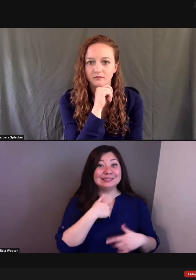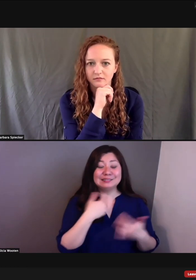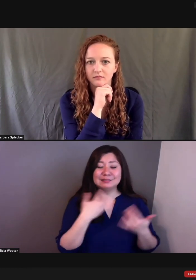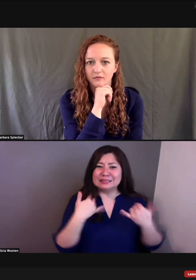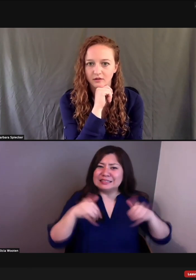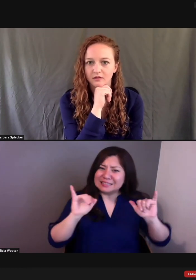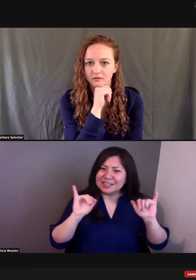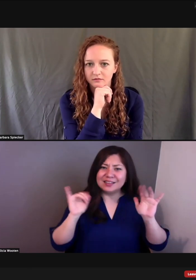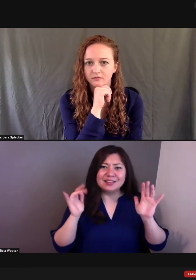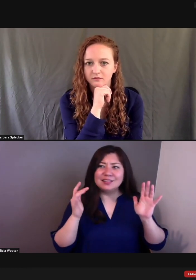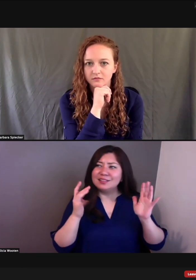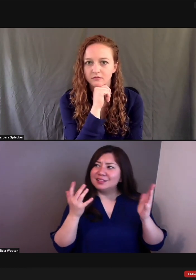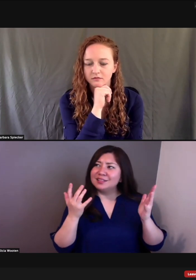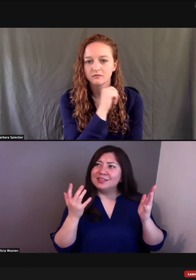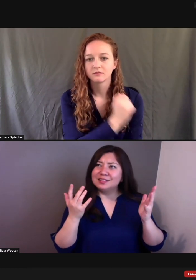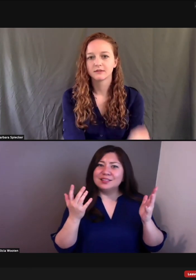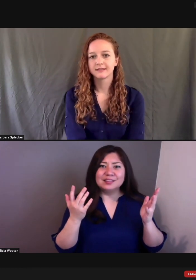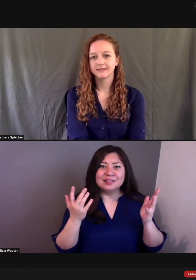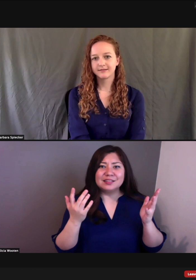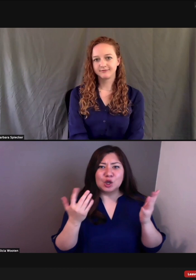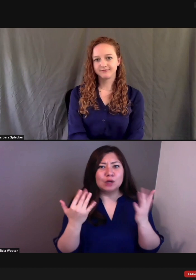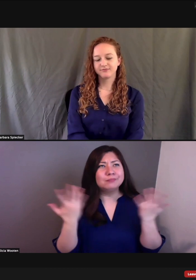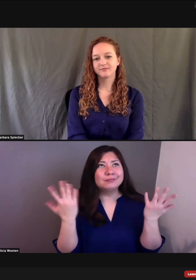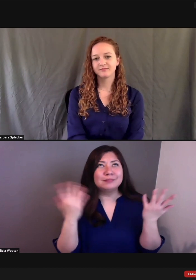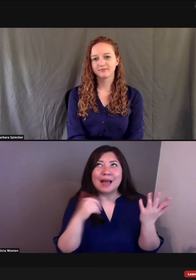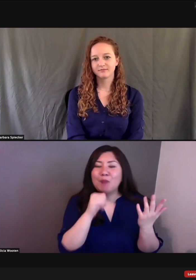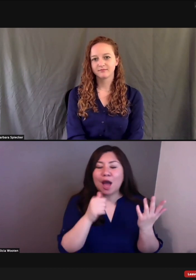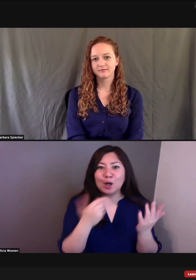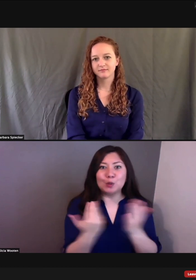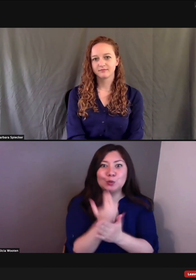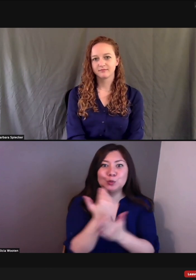script, we'll be able to do something like that as well.